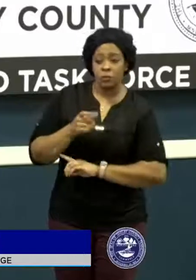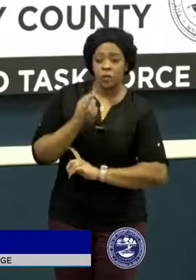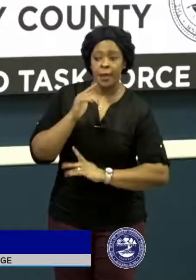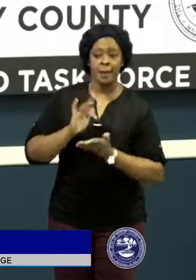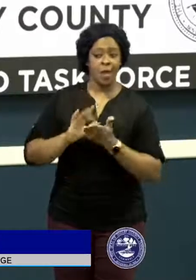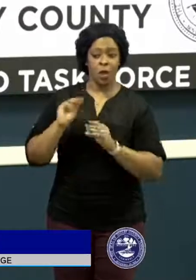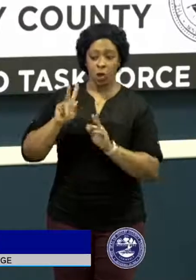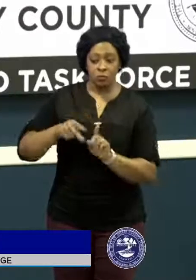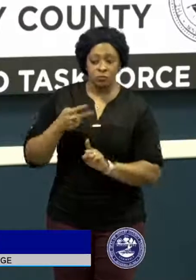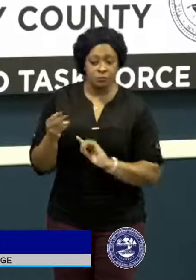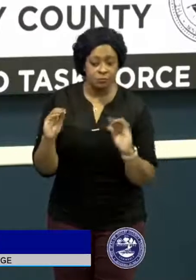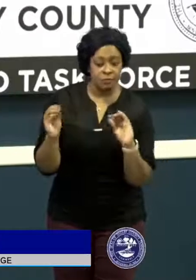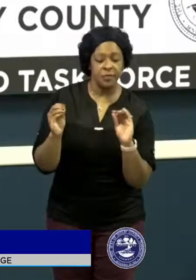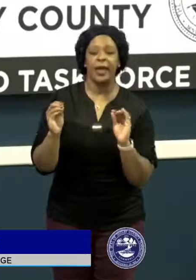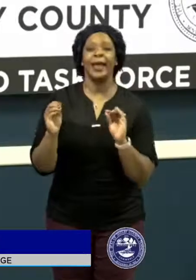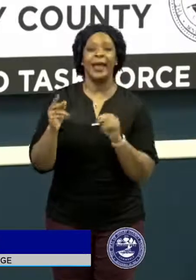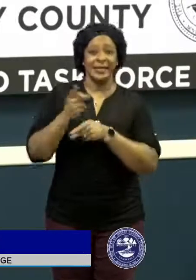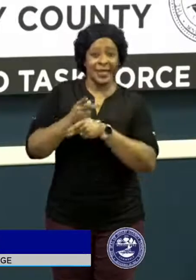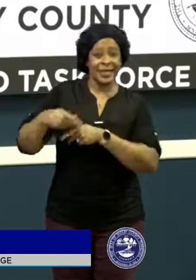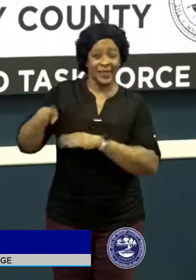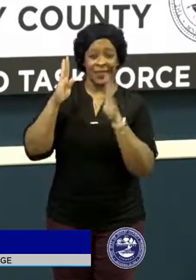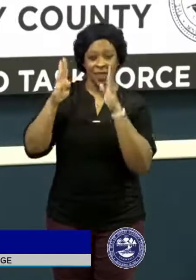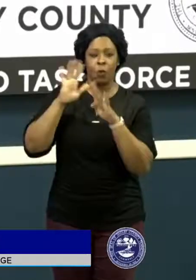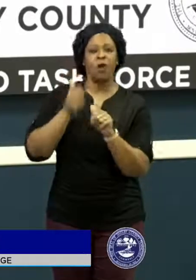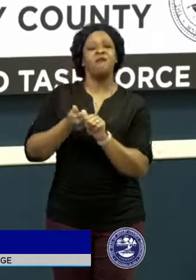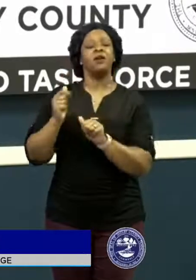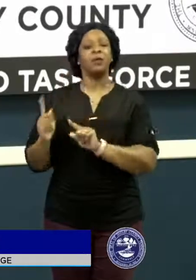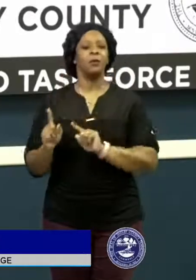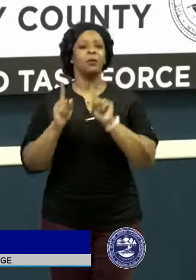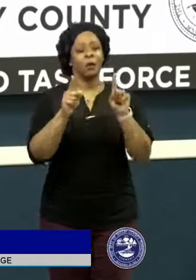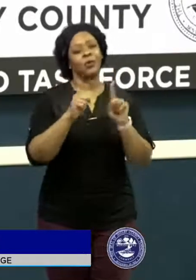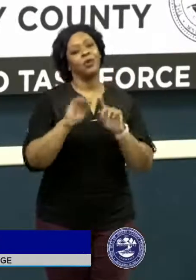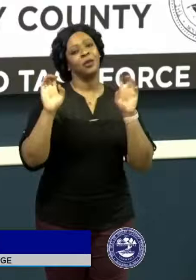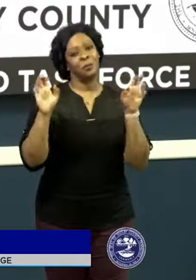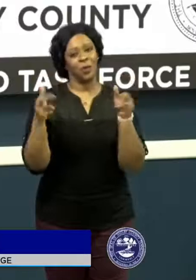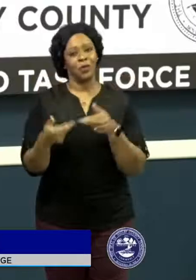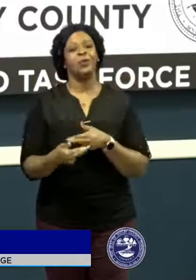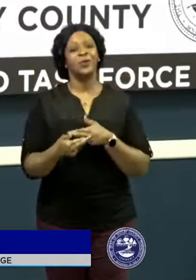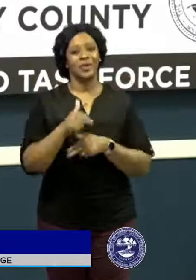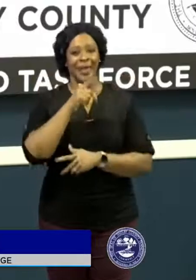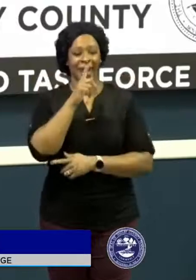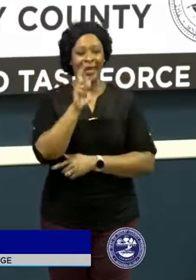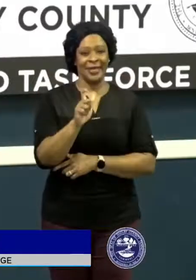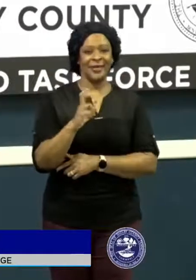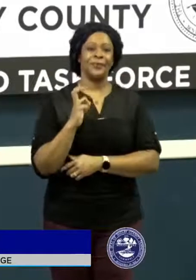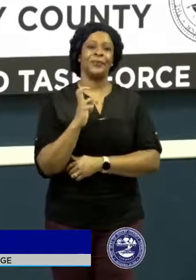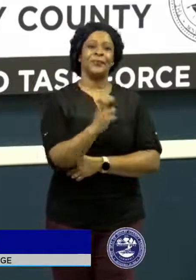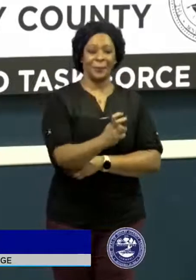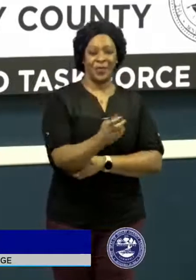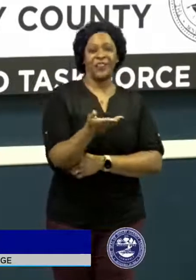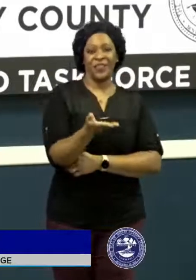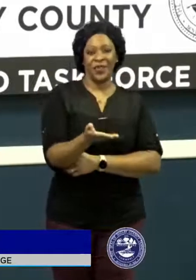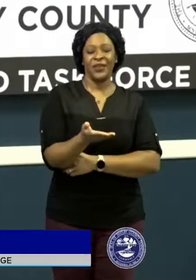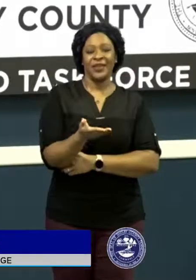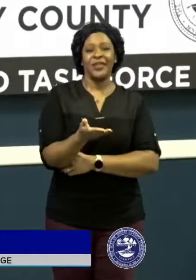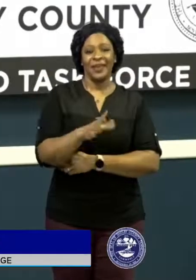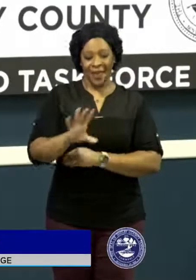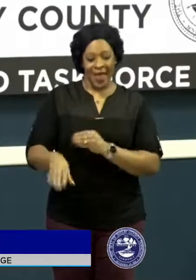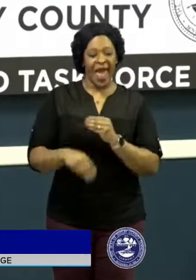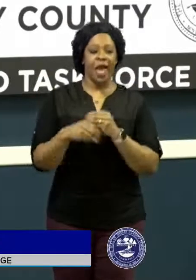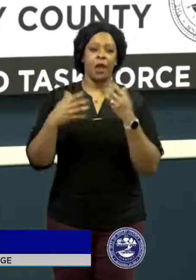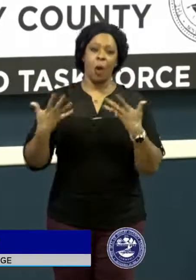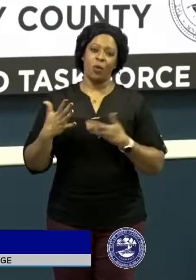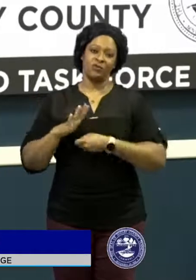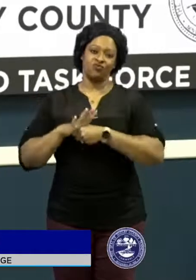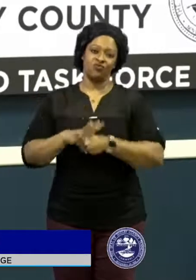no trip hazards in the home, a little bit of extra care can avoid an unnecessary trip to the emergency department that adds to the